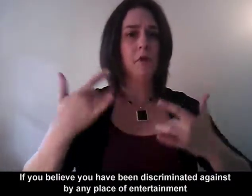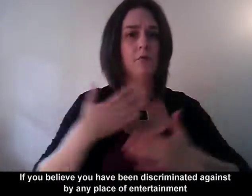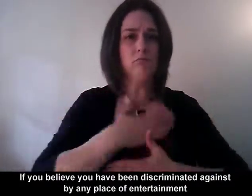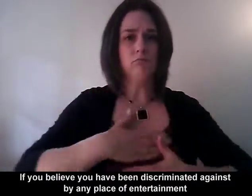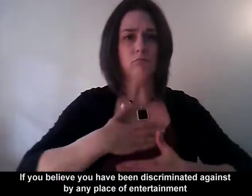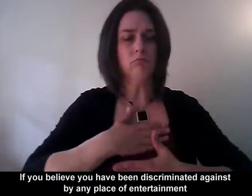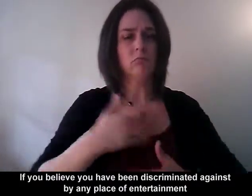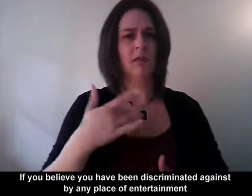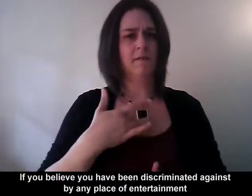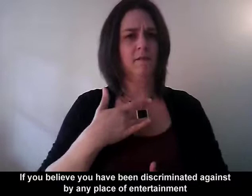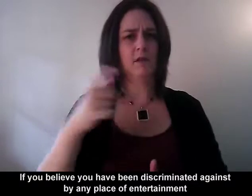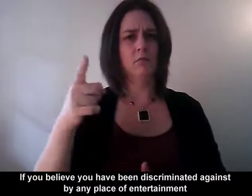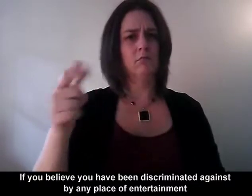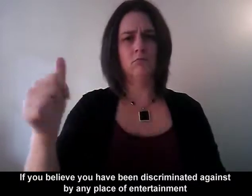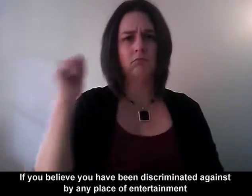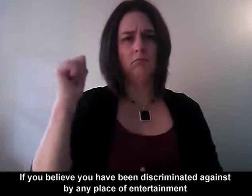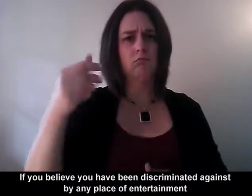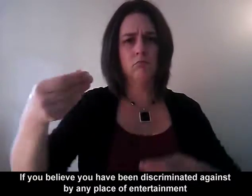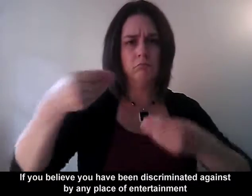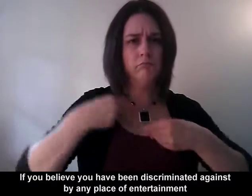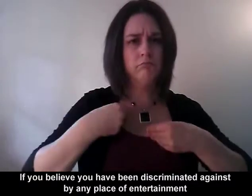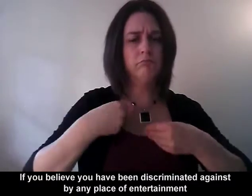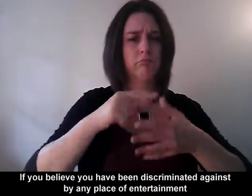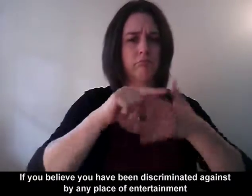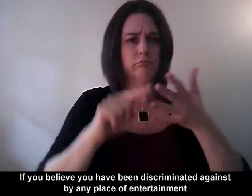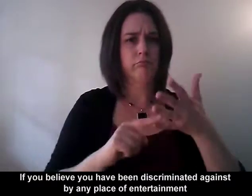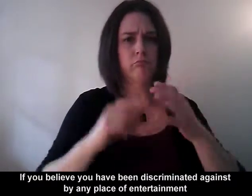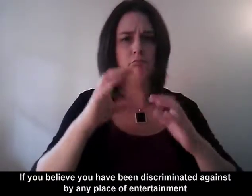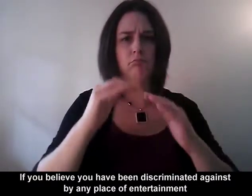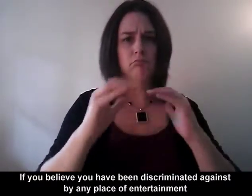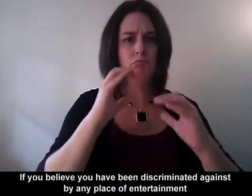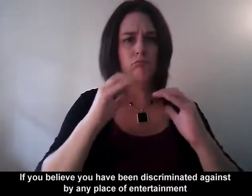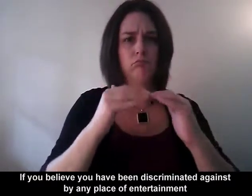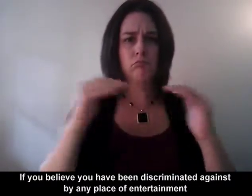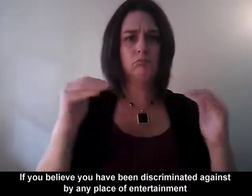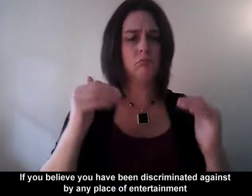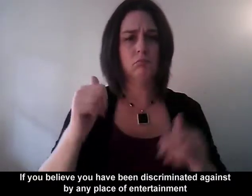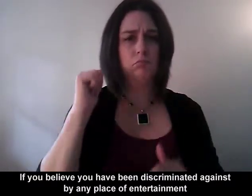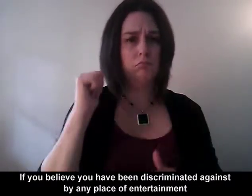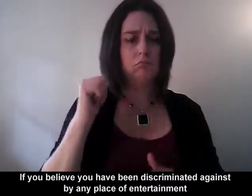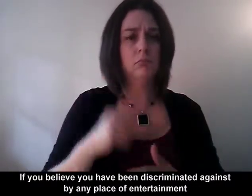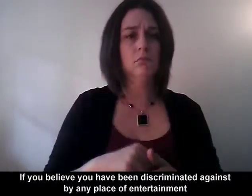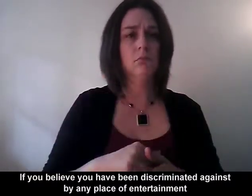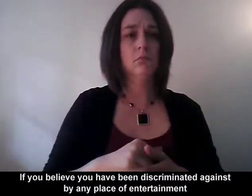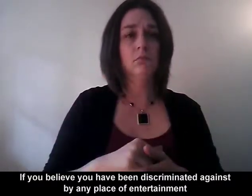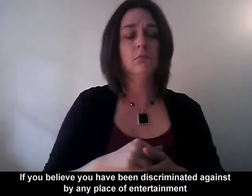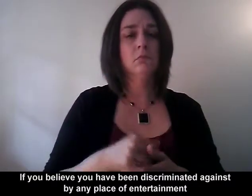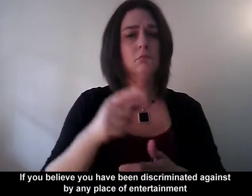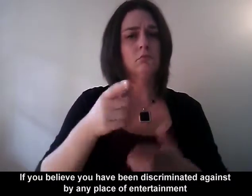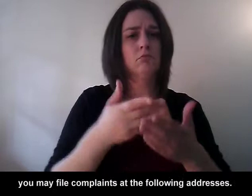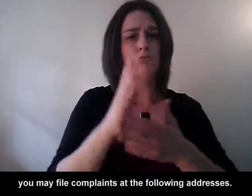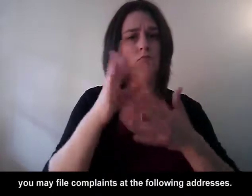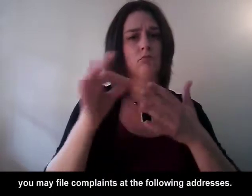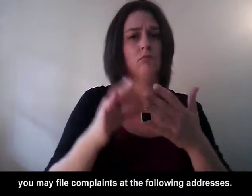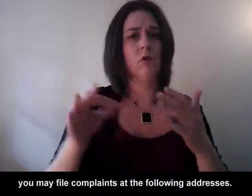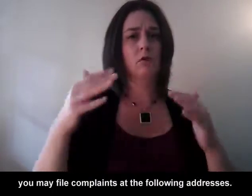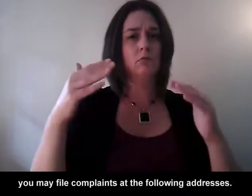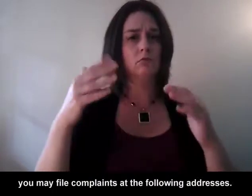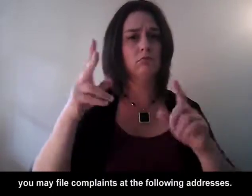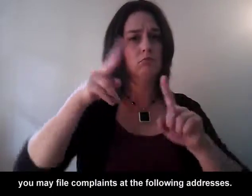If you believe you have been discriminated against by any place of entertainment, you may file